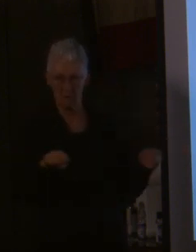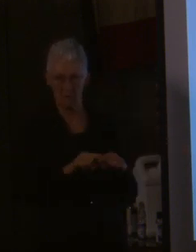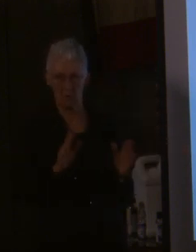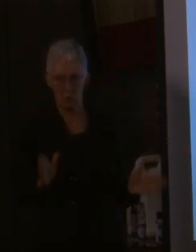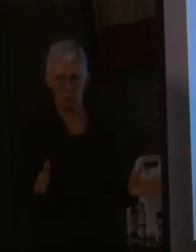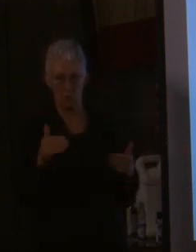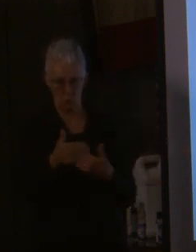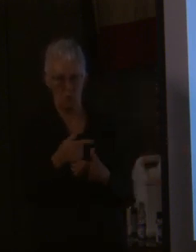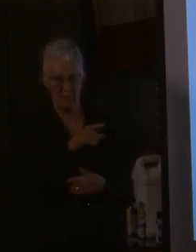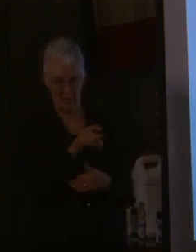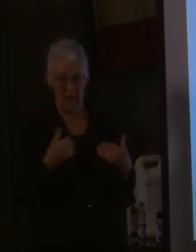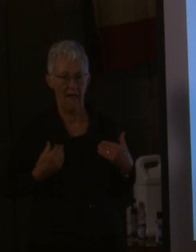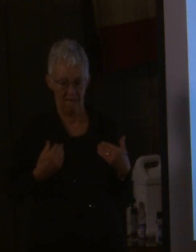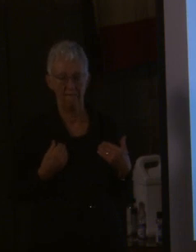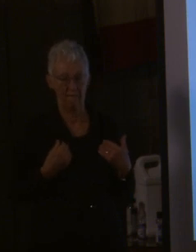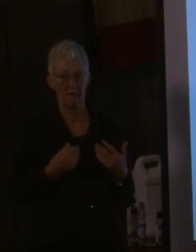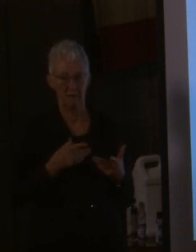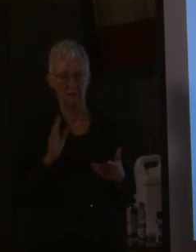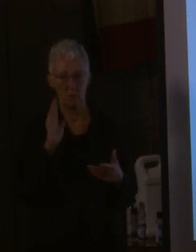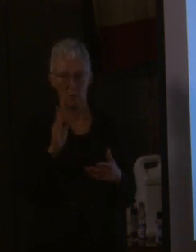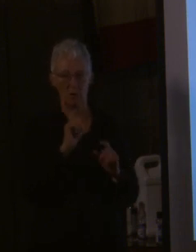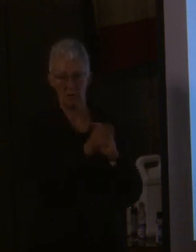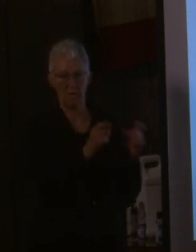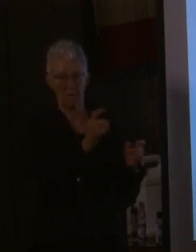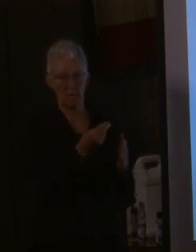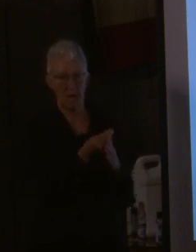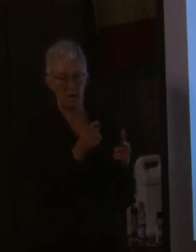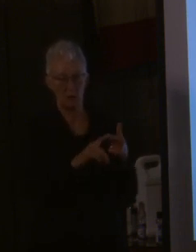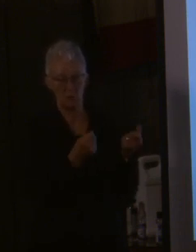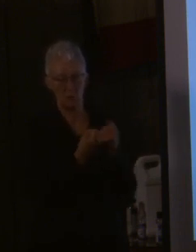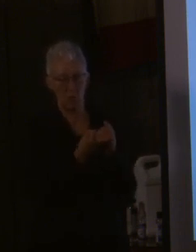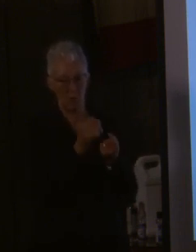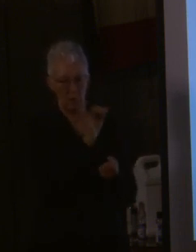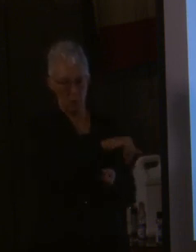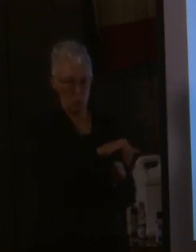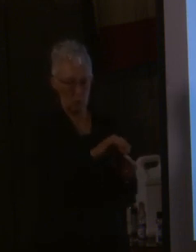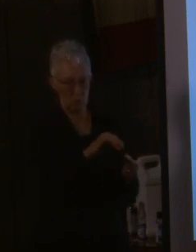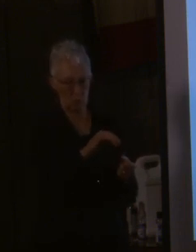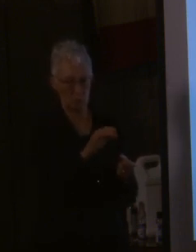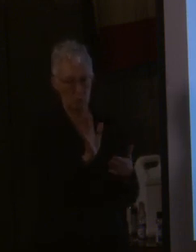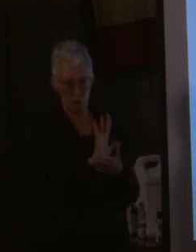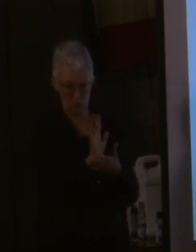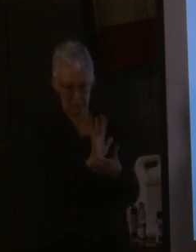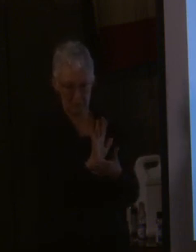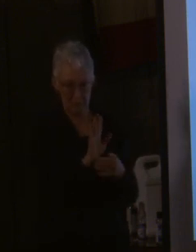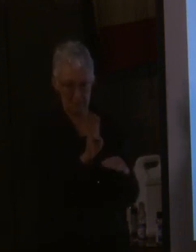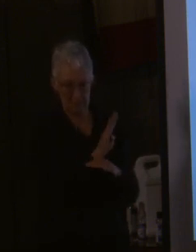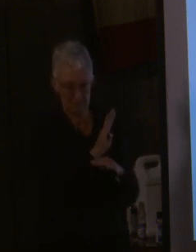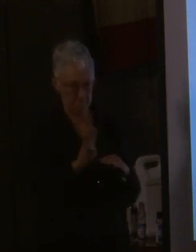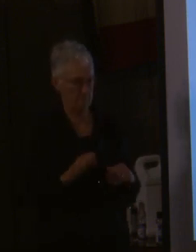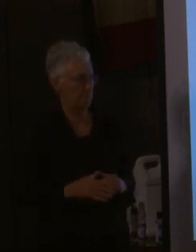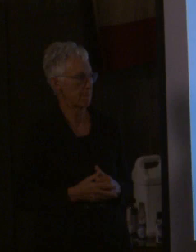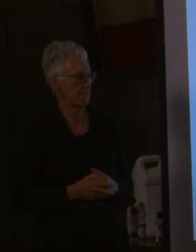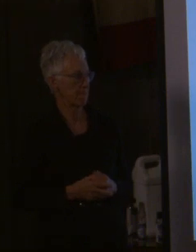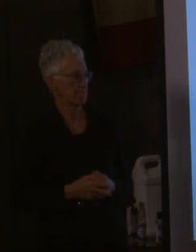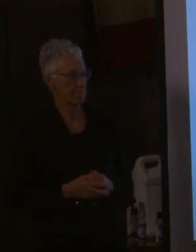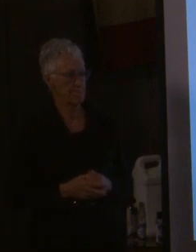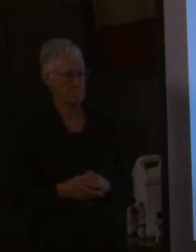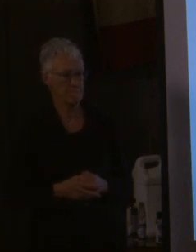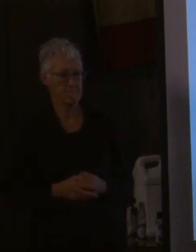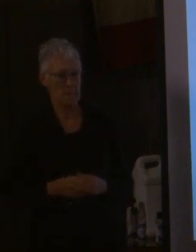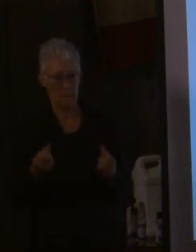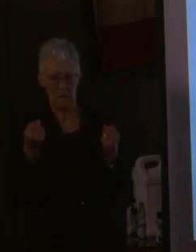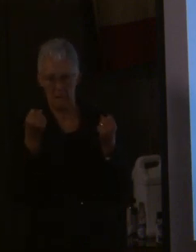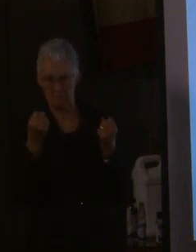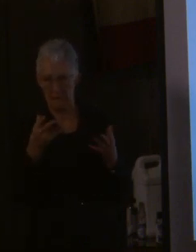movie theaters to get to that $3.2 million. And then, because again, we heard a lot of folks last time didn't hear about it, didn't get